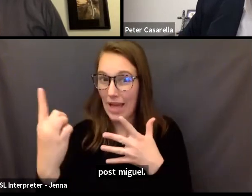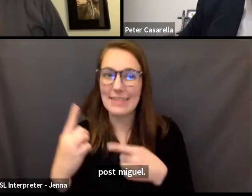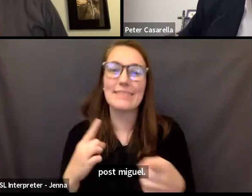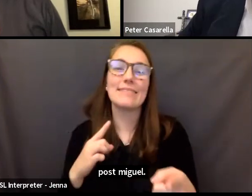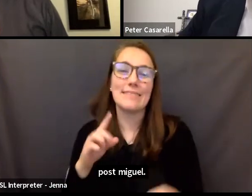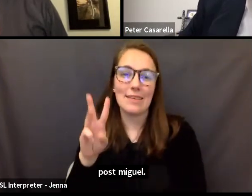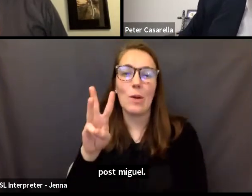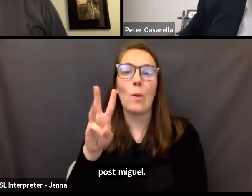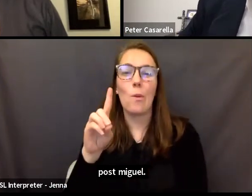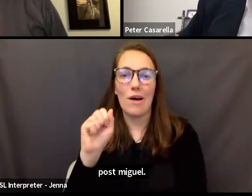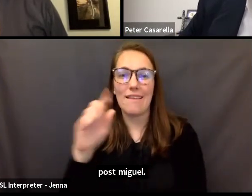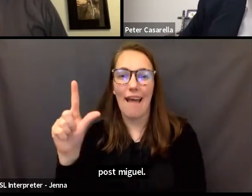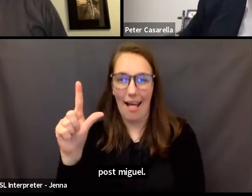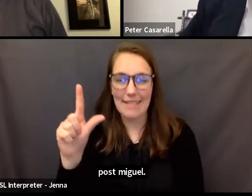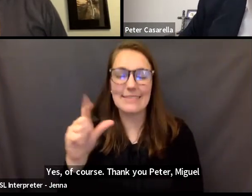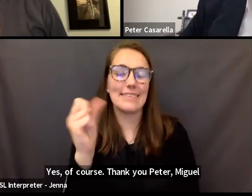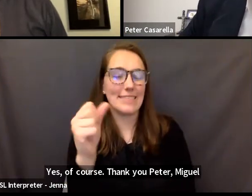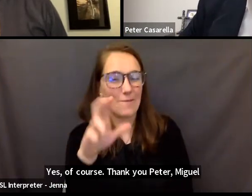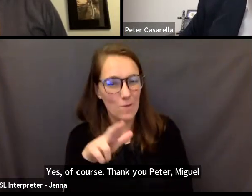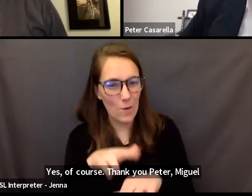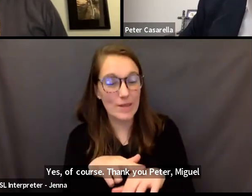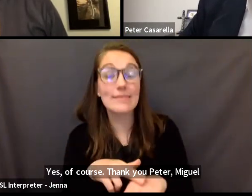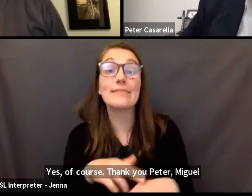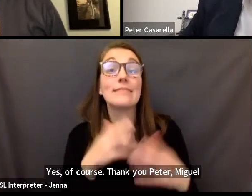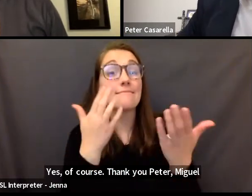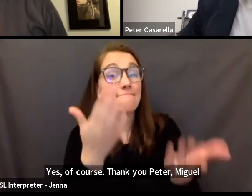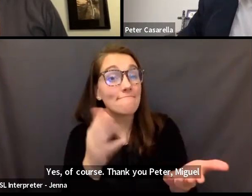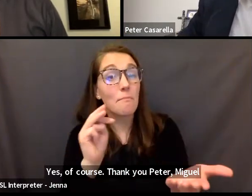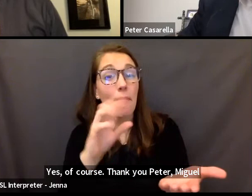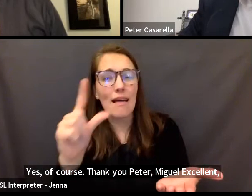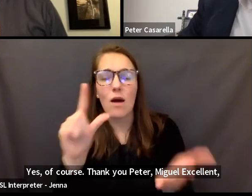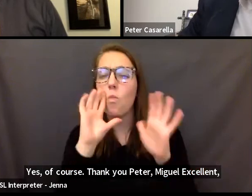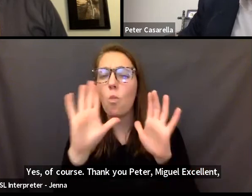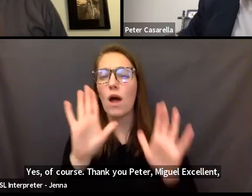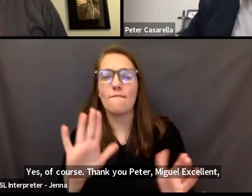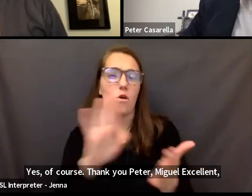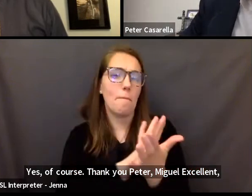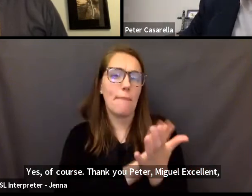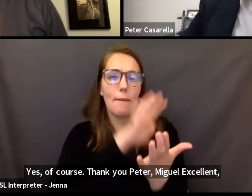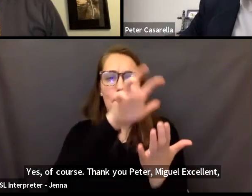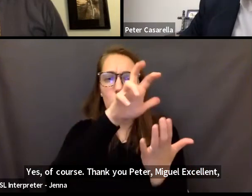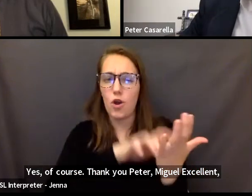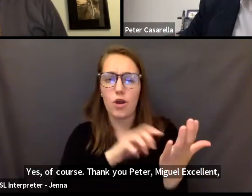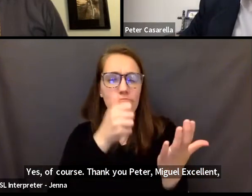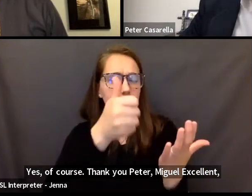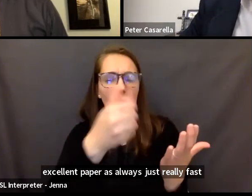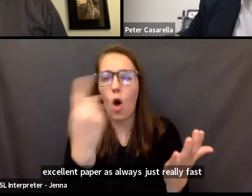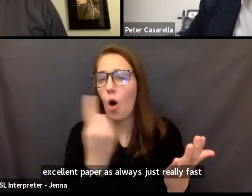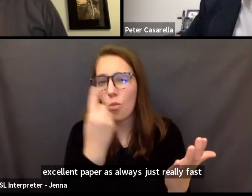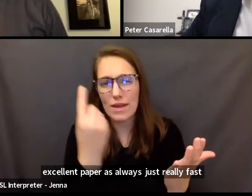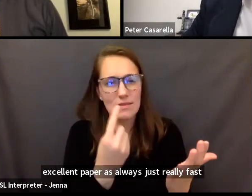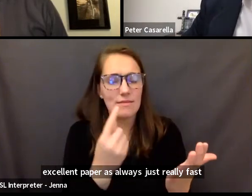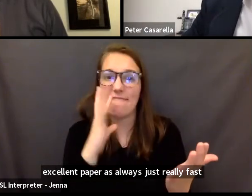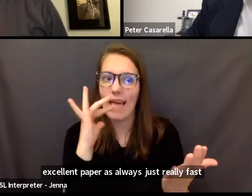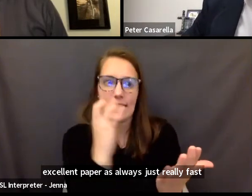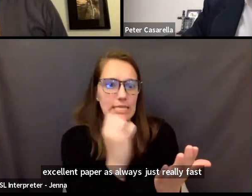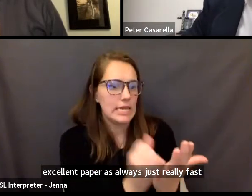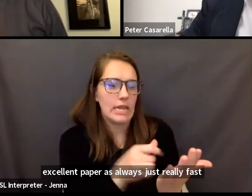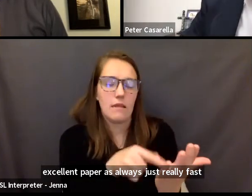you, Peter. Miguel, excellent, excellent paper as always. Just really fascinating material. Thank